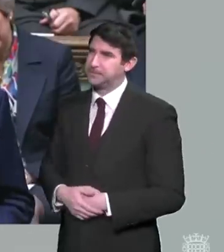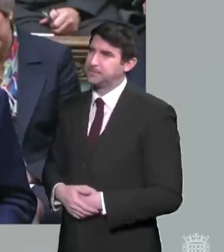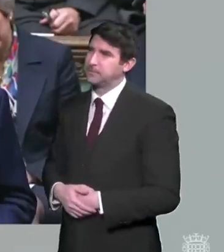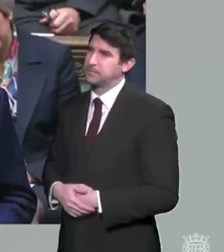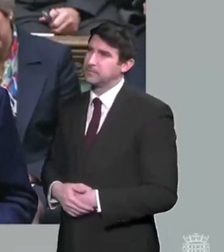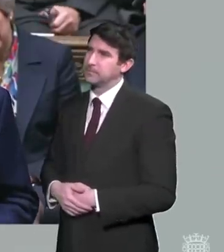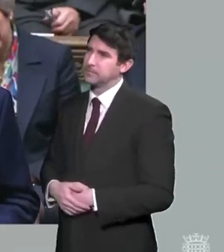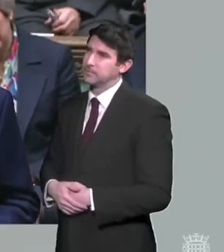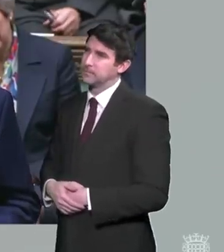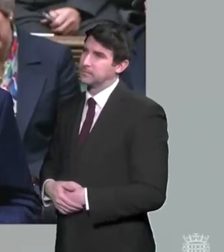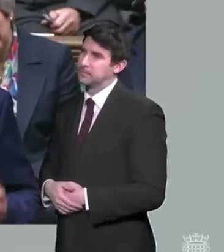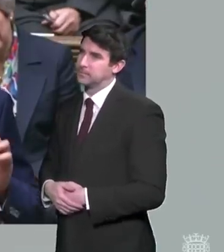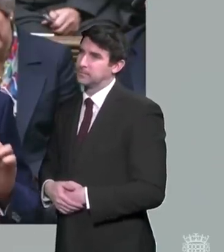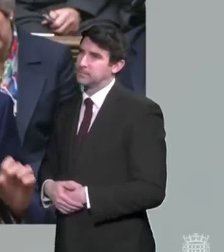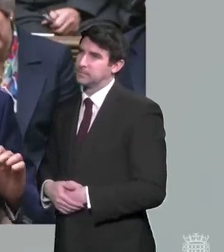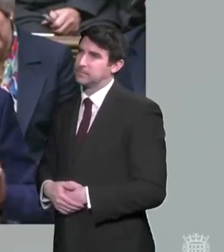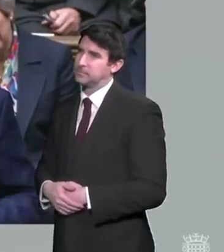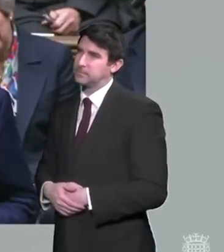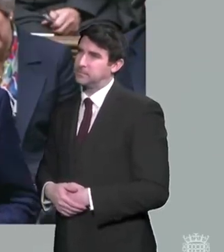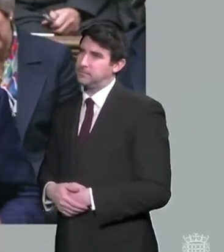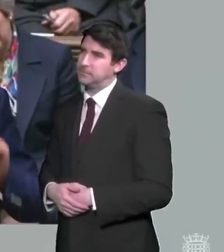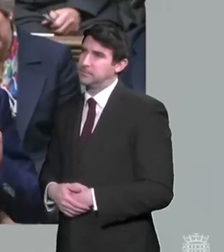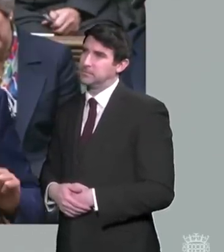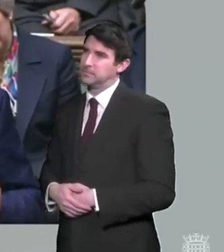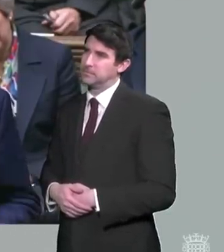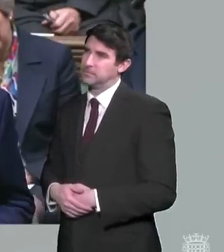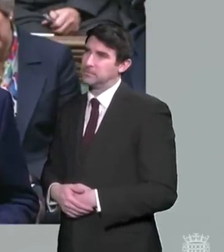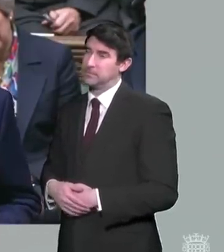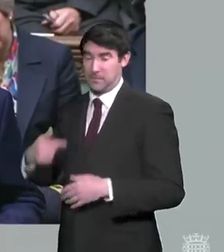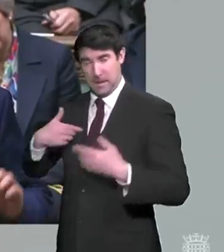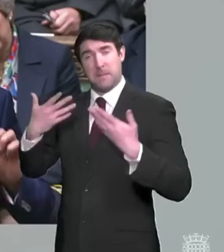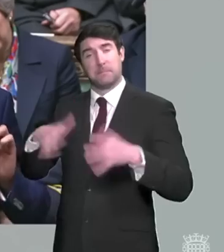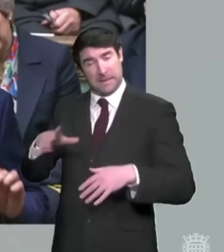track record of success, having previously hosted 2 World